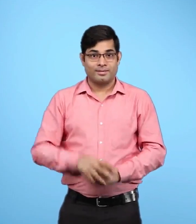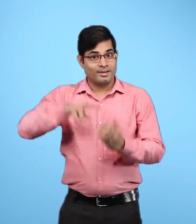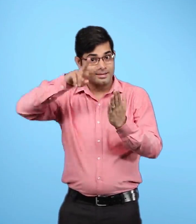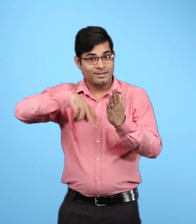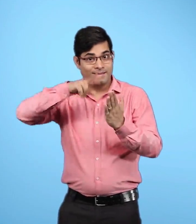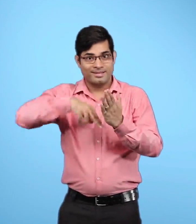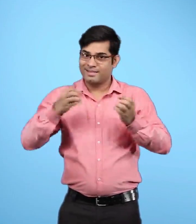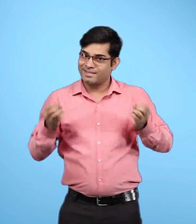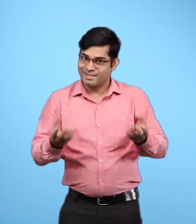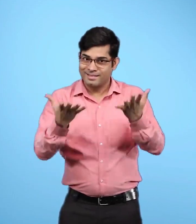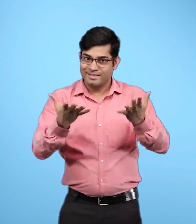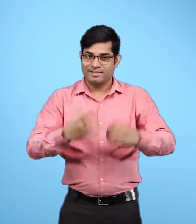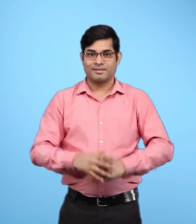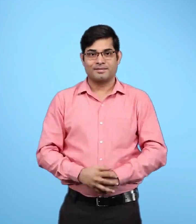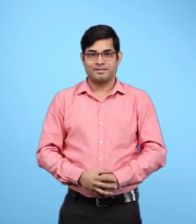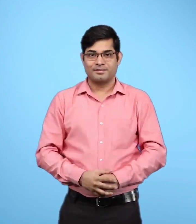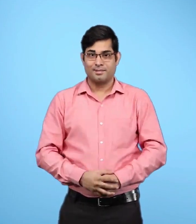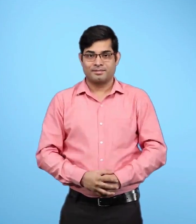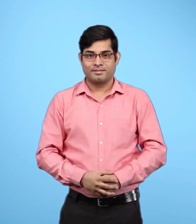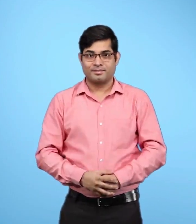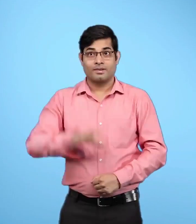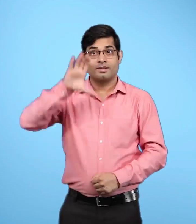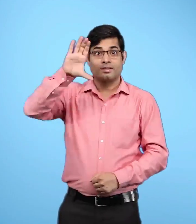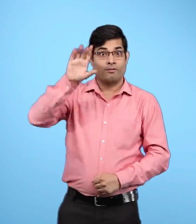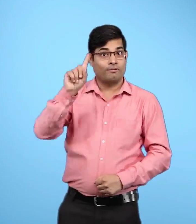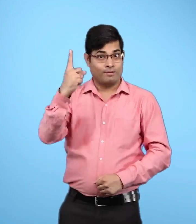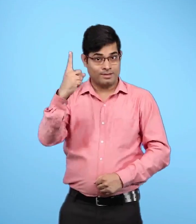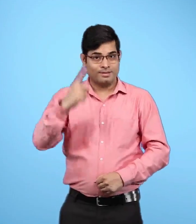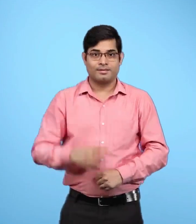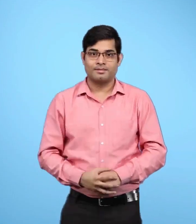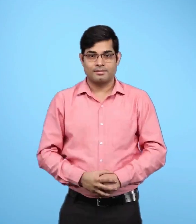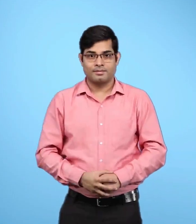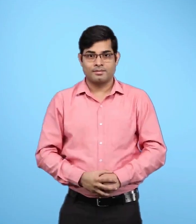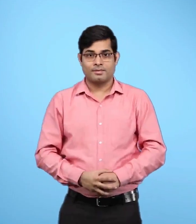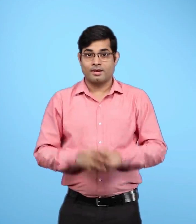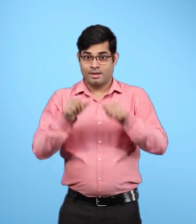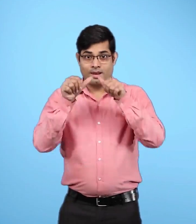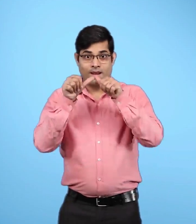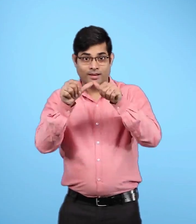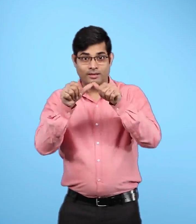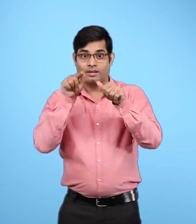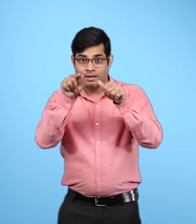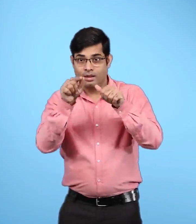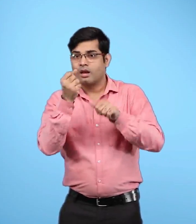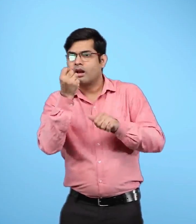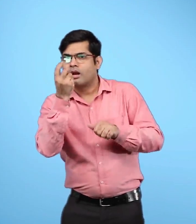Let's start reading this page. Part 1. Find out and fill in the